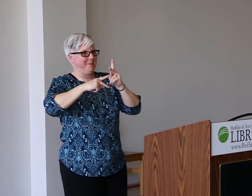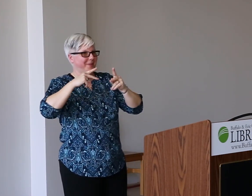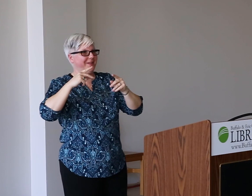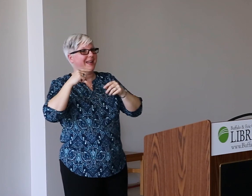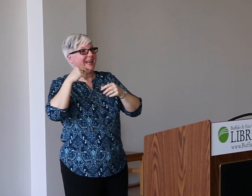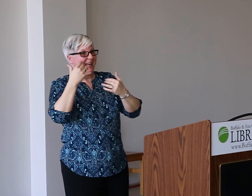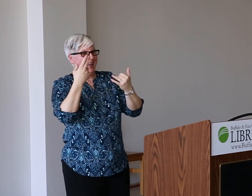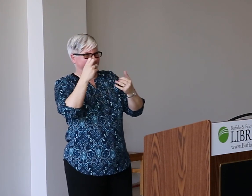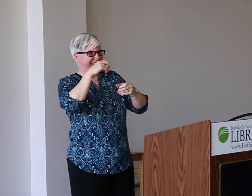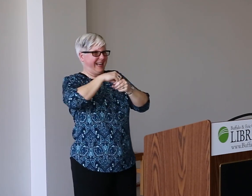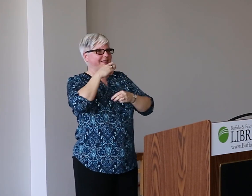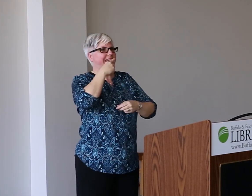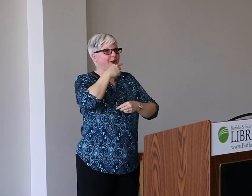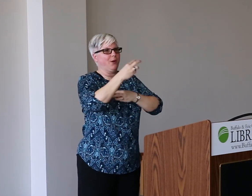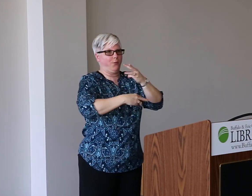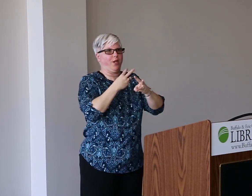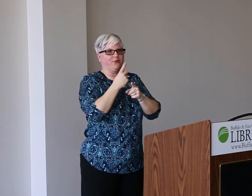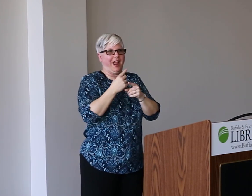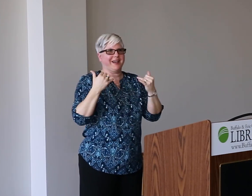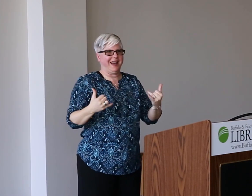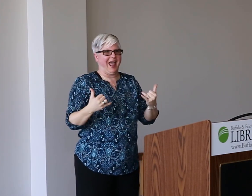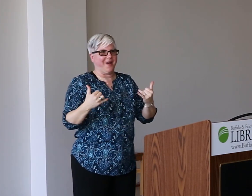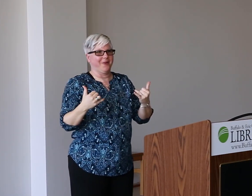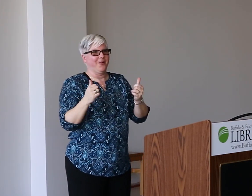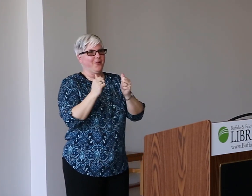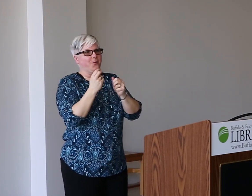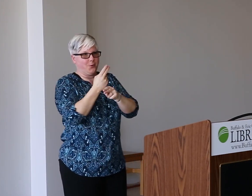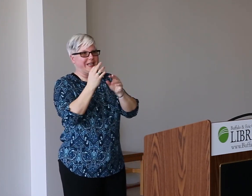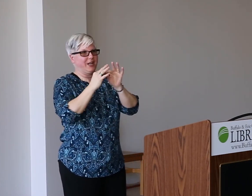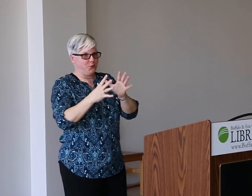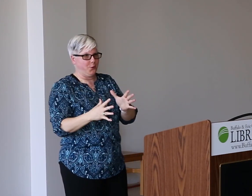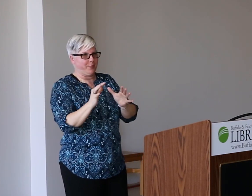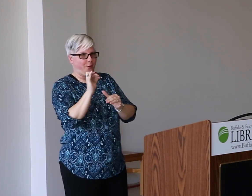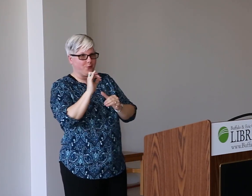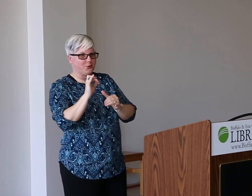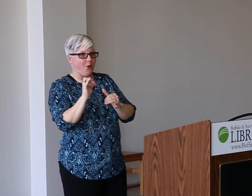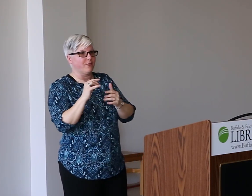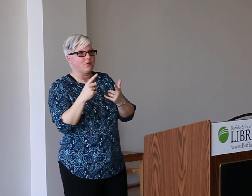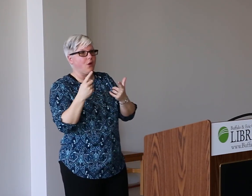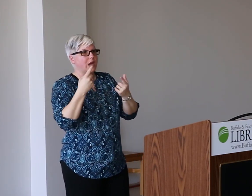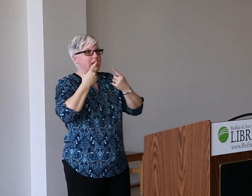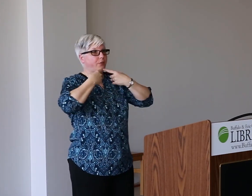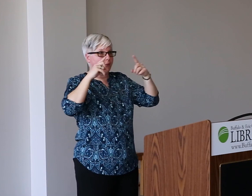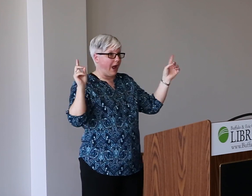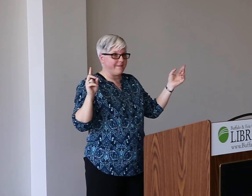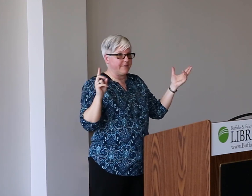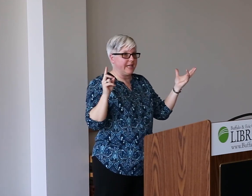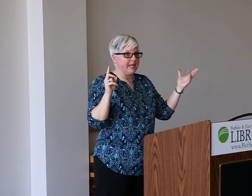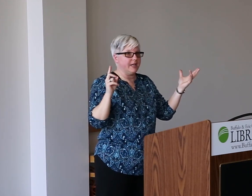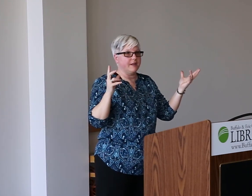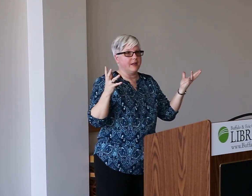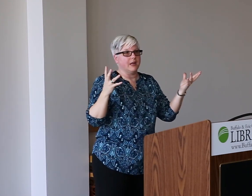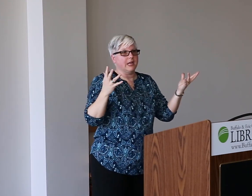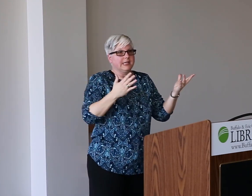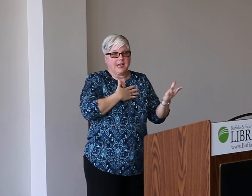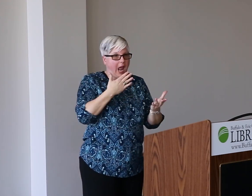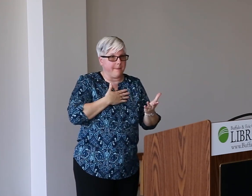with hearing people. He's in the hearing world right now using an interpreter as well. And he's thriving.